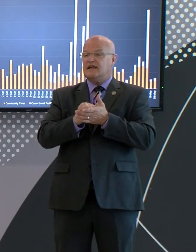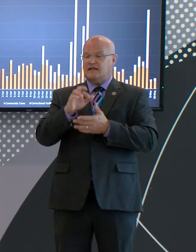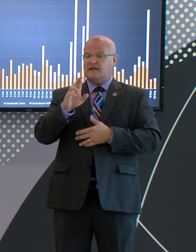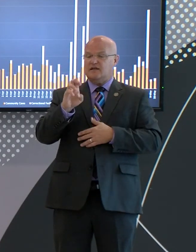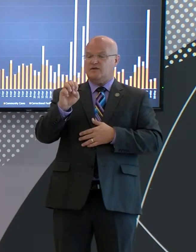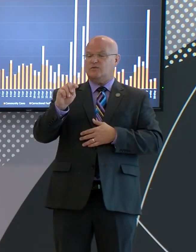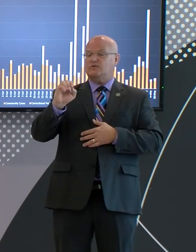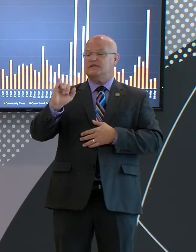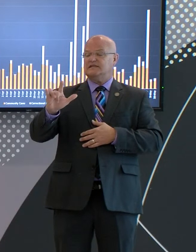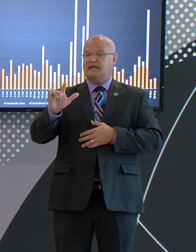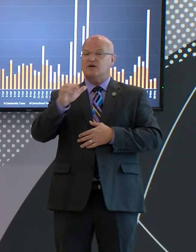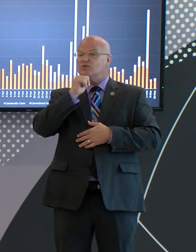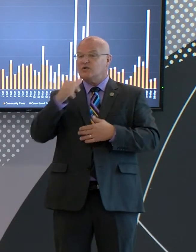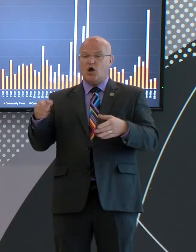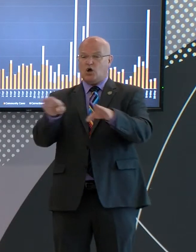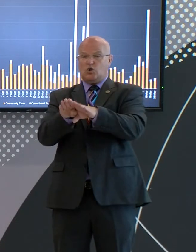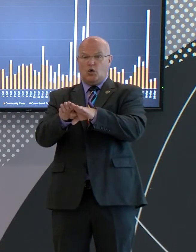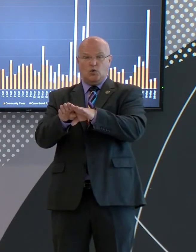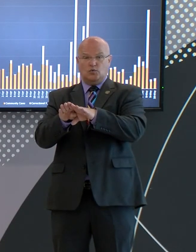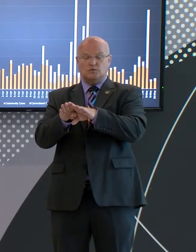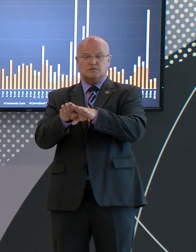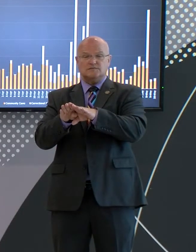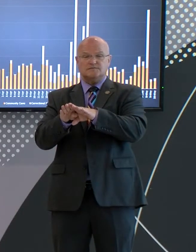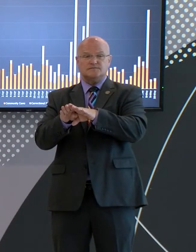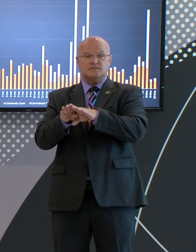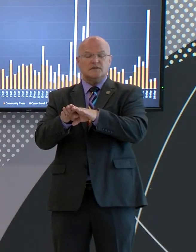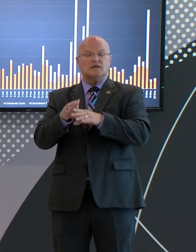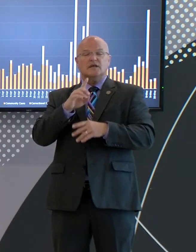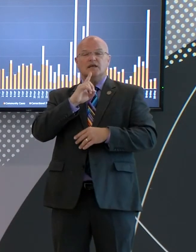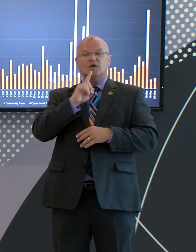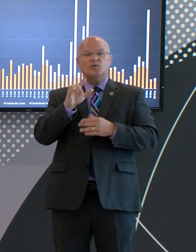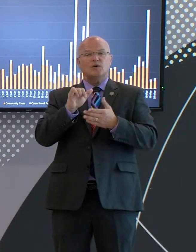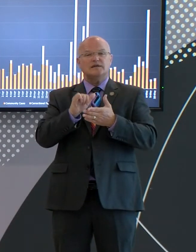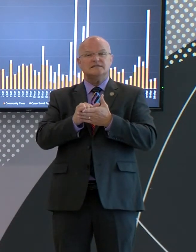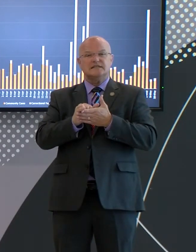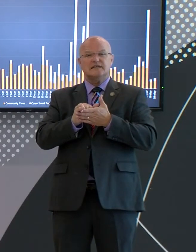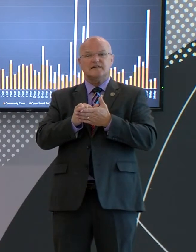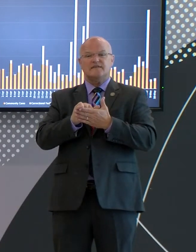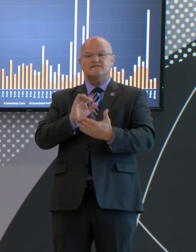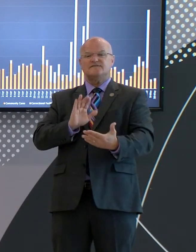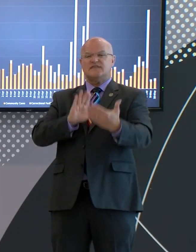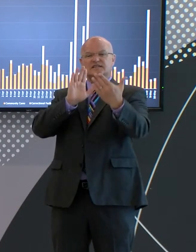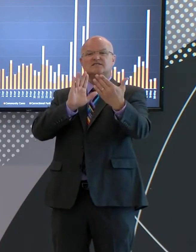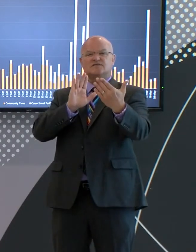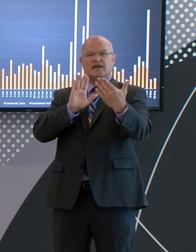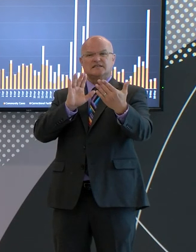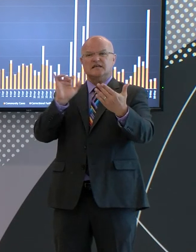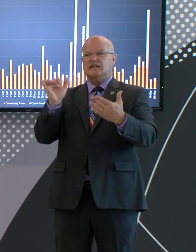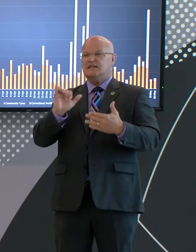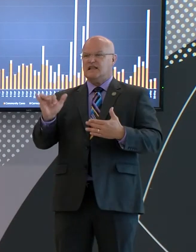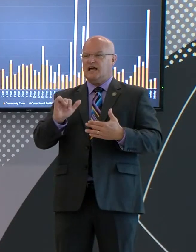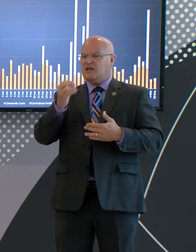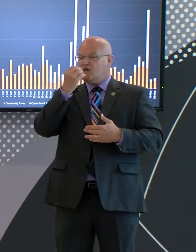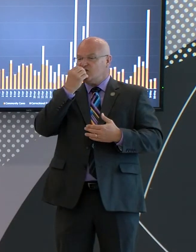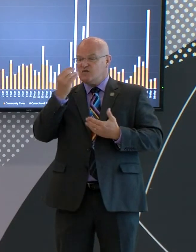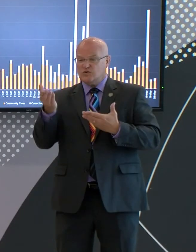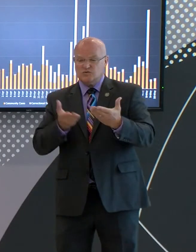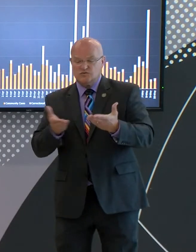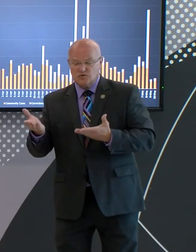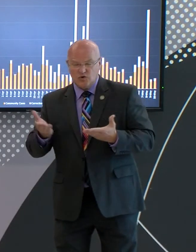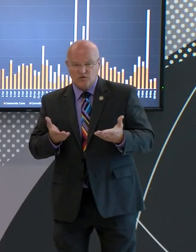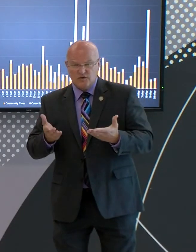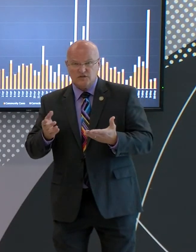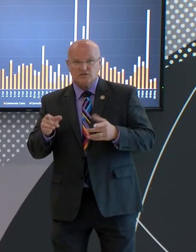retail shops were not closed to begin with, it was the face-to-face ones such as food service. It